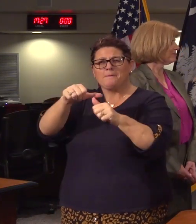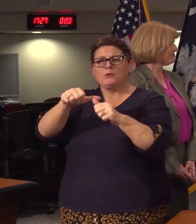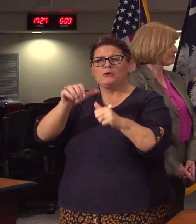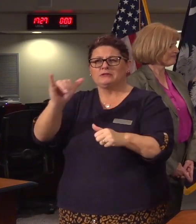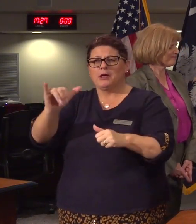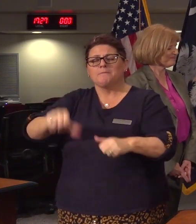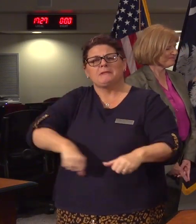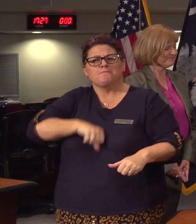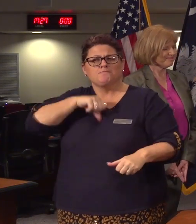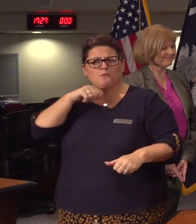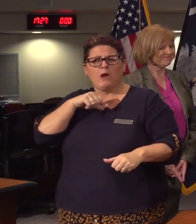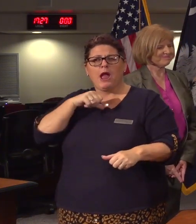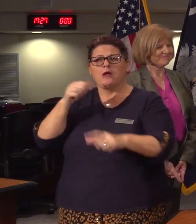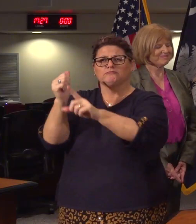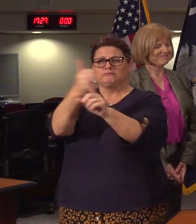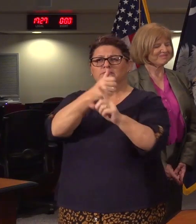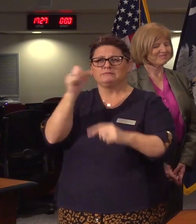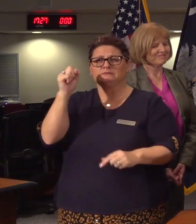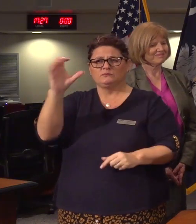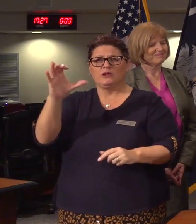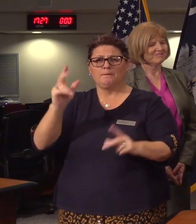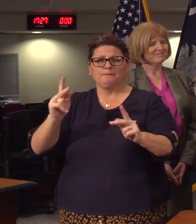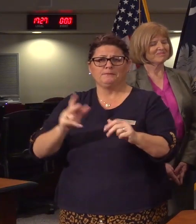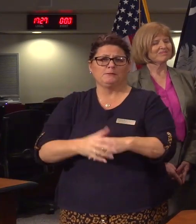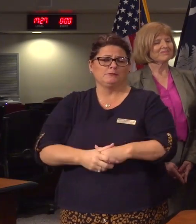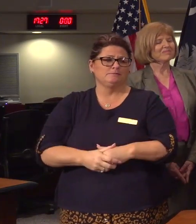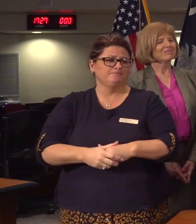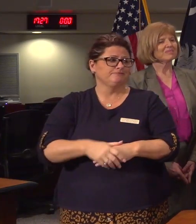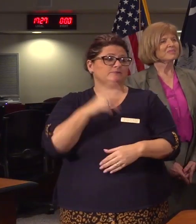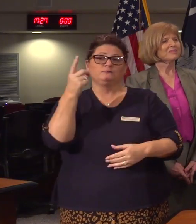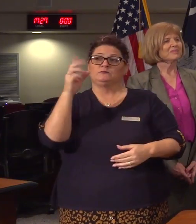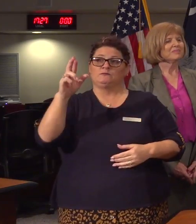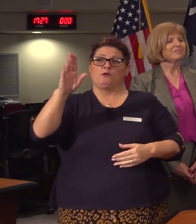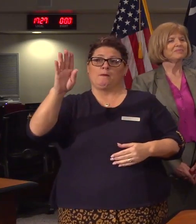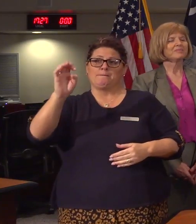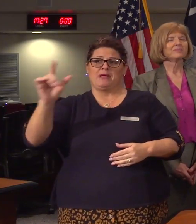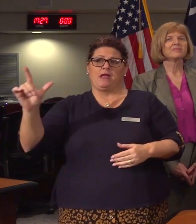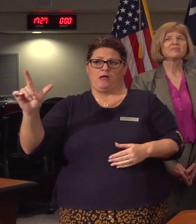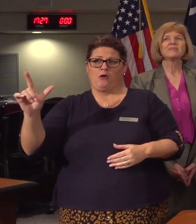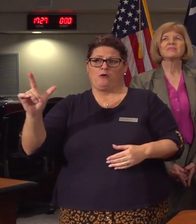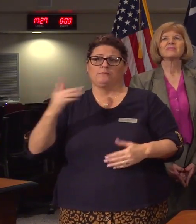Dr. Bell, Linda Bell. Thank you, Governor. Good afternoon.